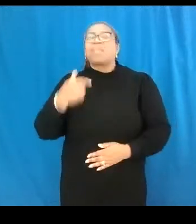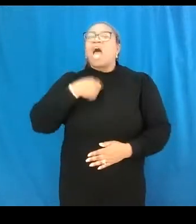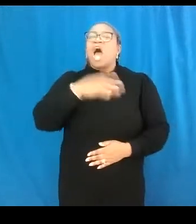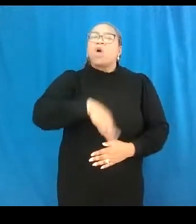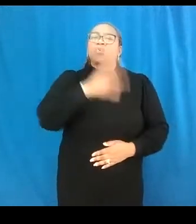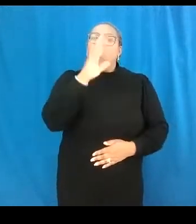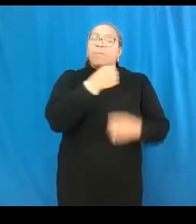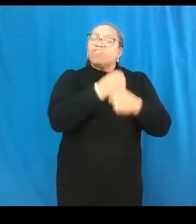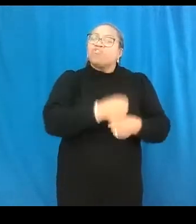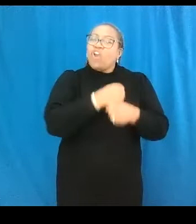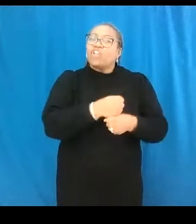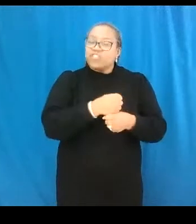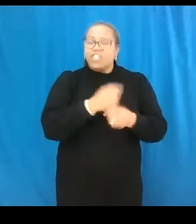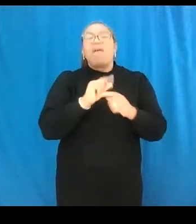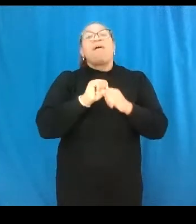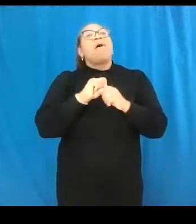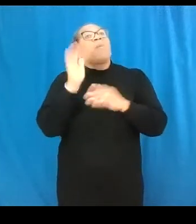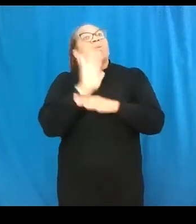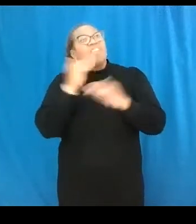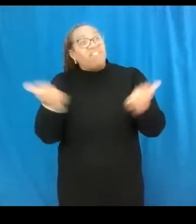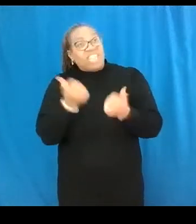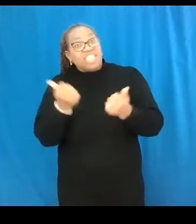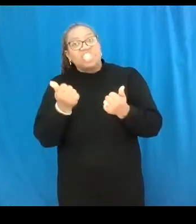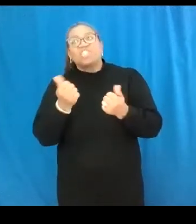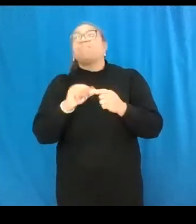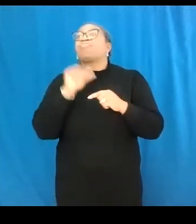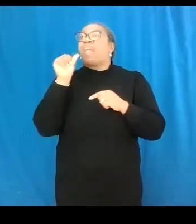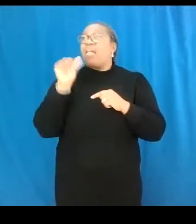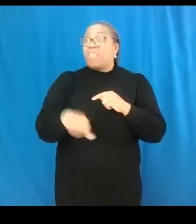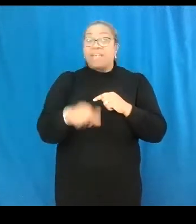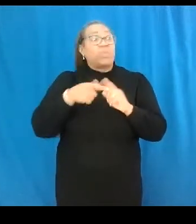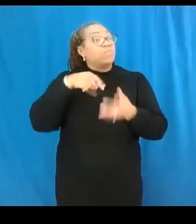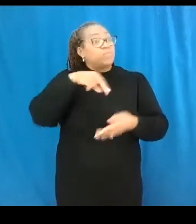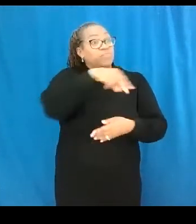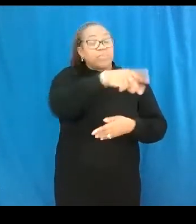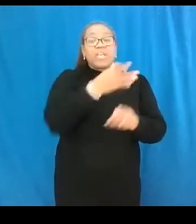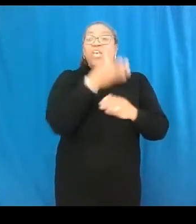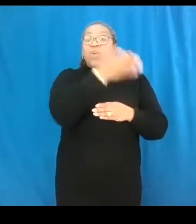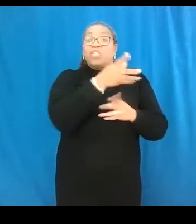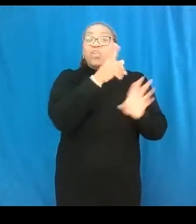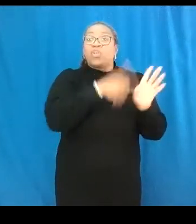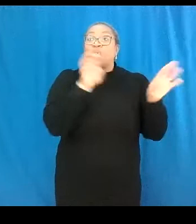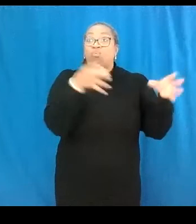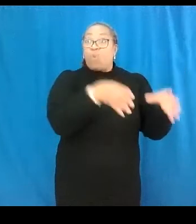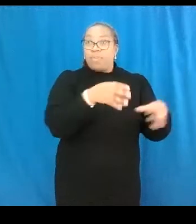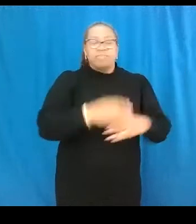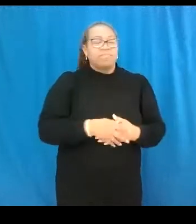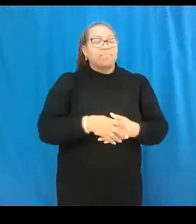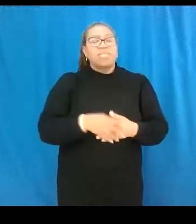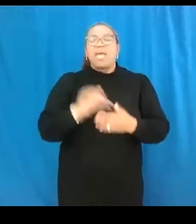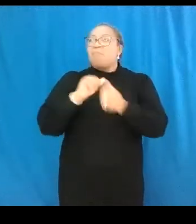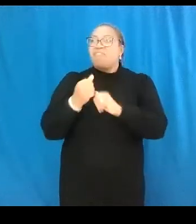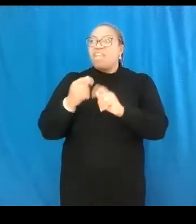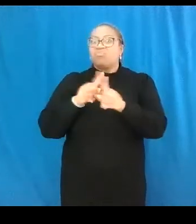our youth night. And literally, anytime my friends wanted to approach me, I just walked in the other direction. And it was literally